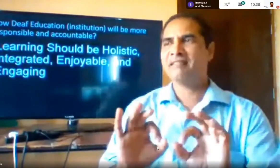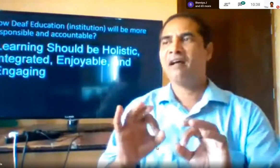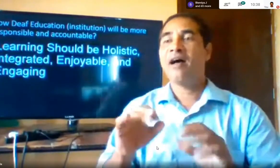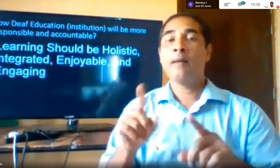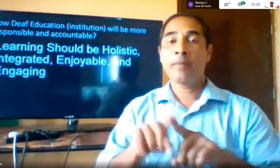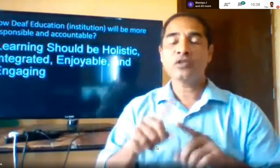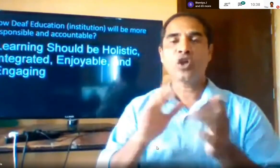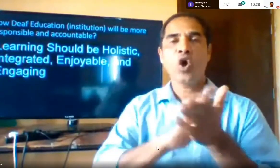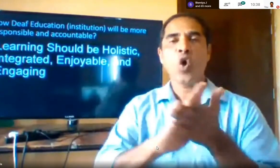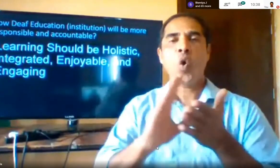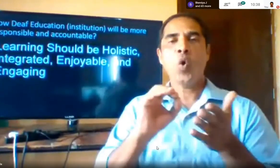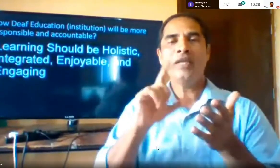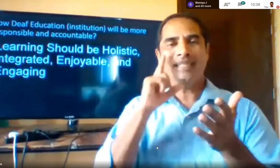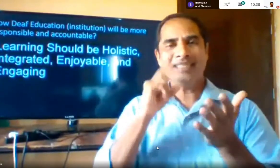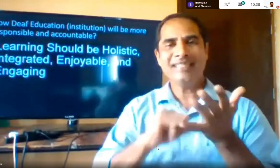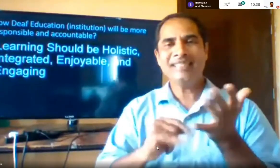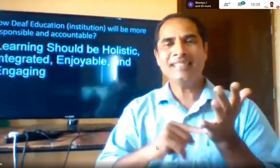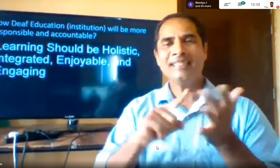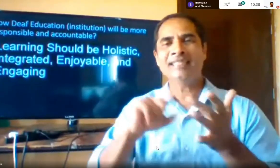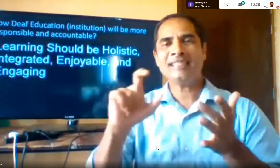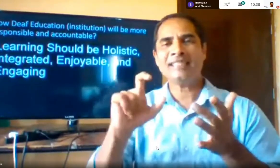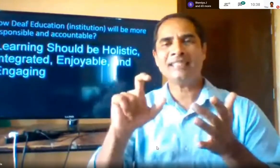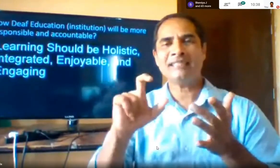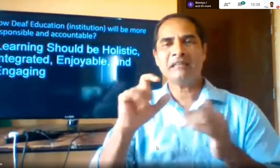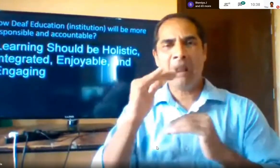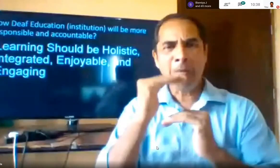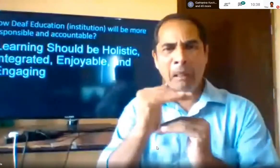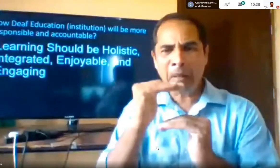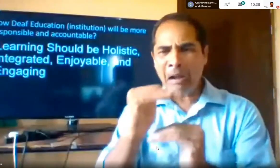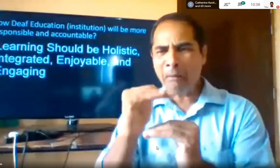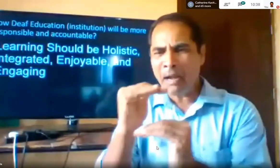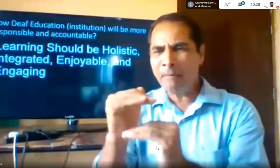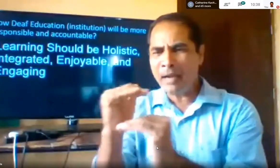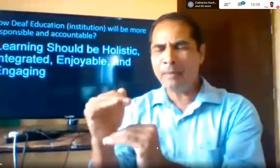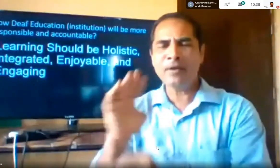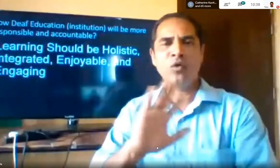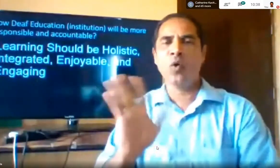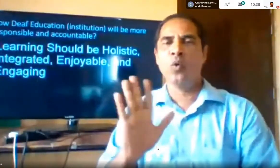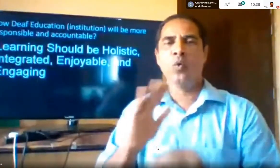people. And then only the society will